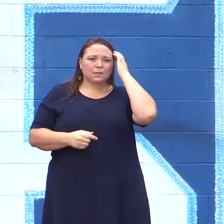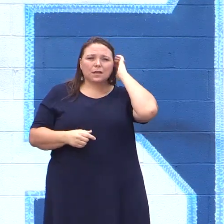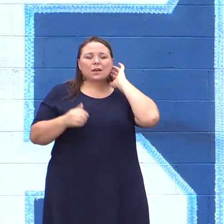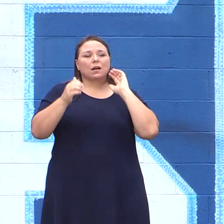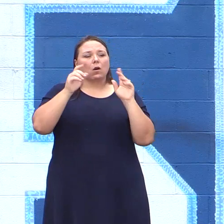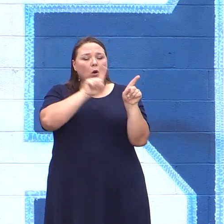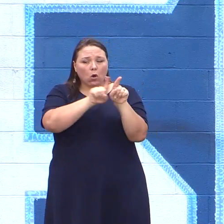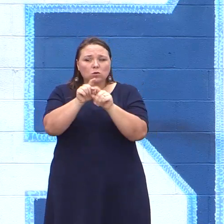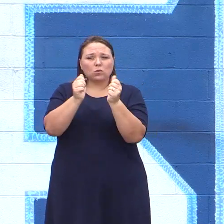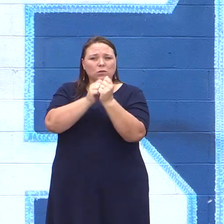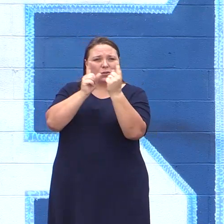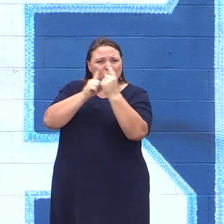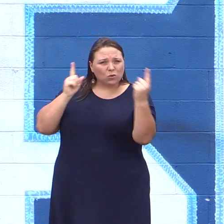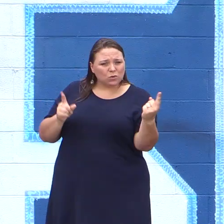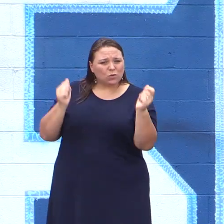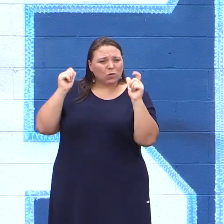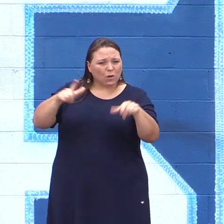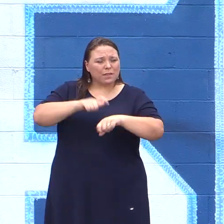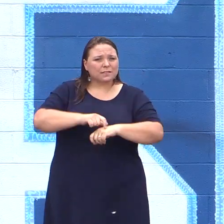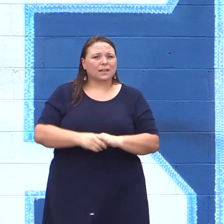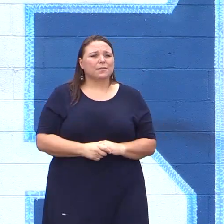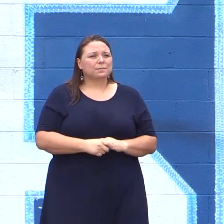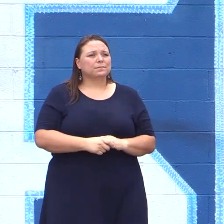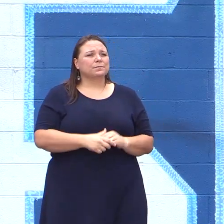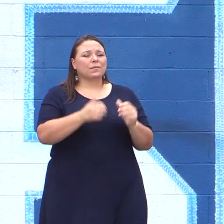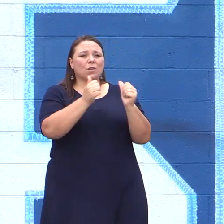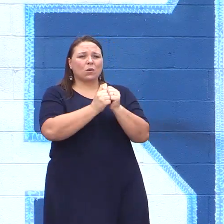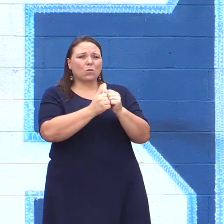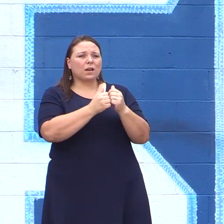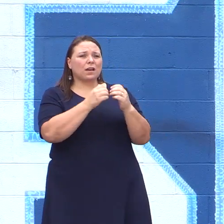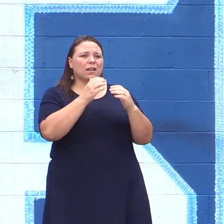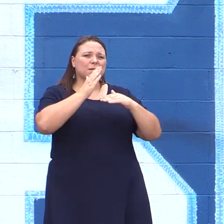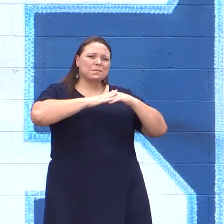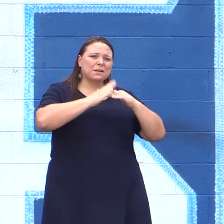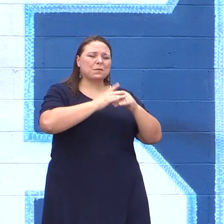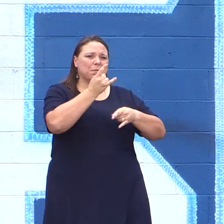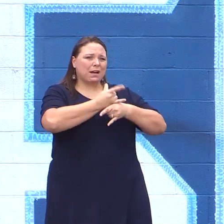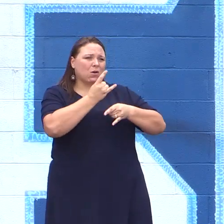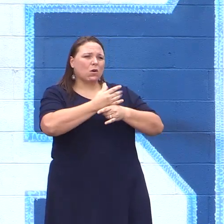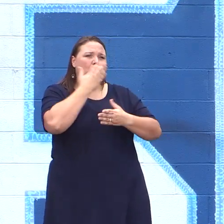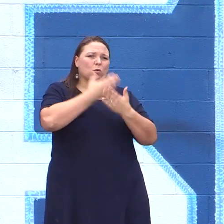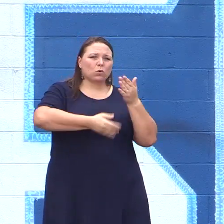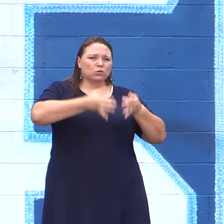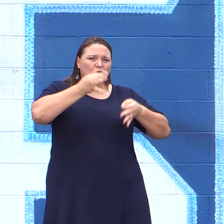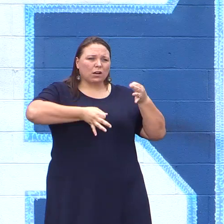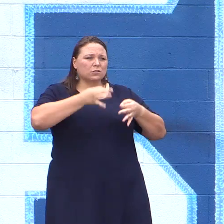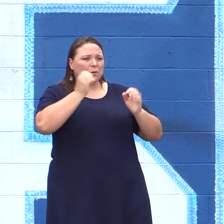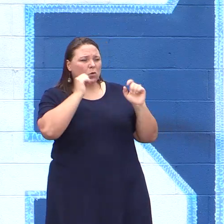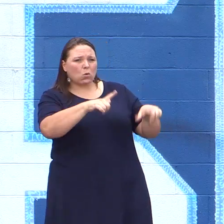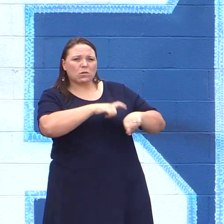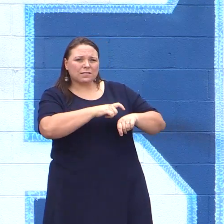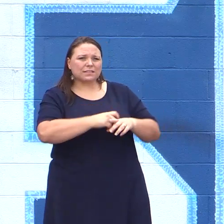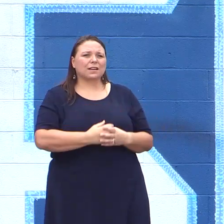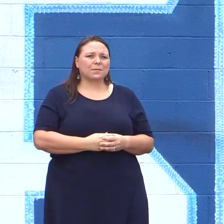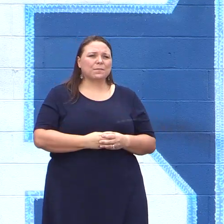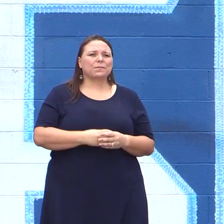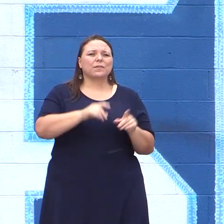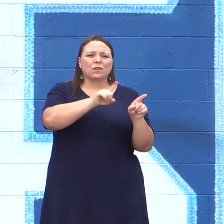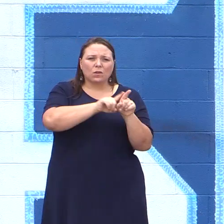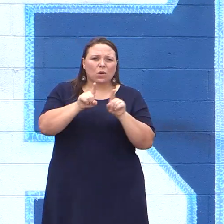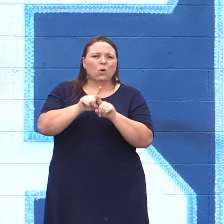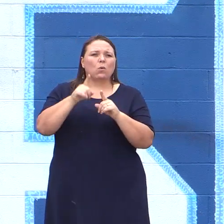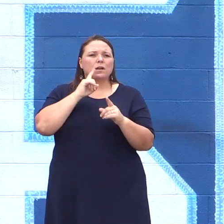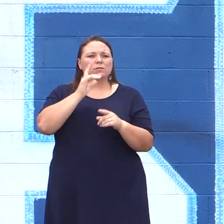social distance at all times, with minimal use of alcohol and good judgment at all times. And we always